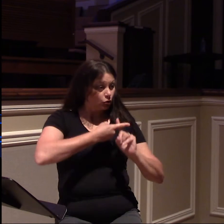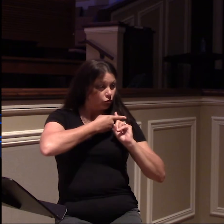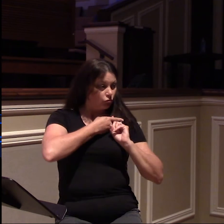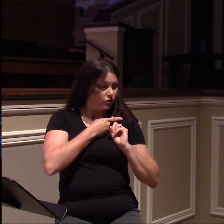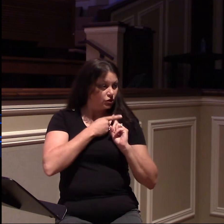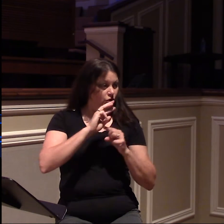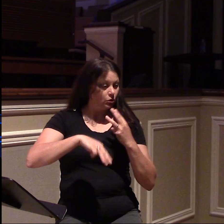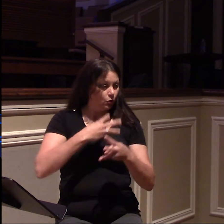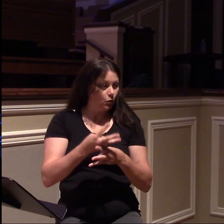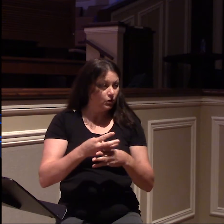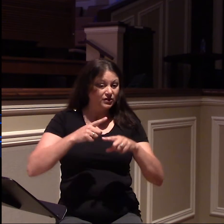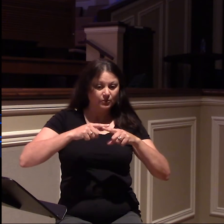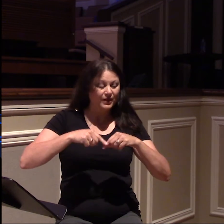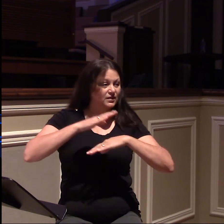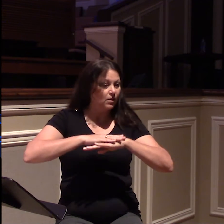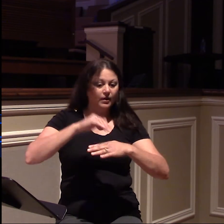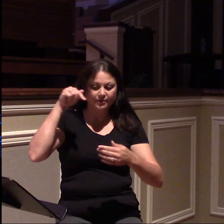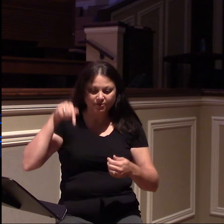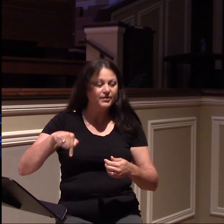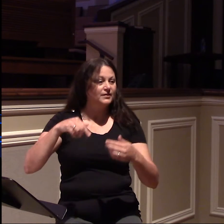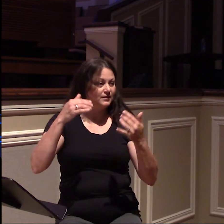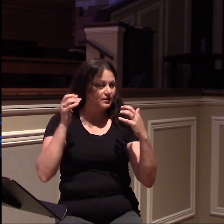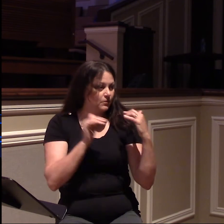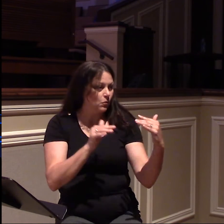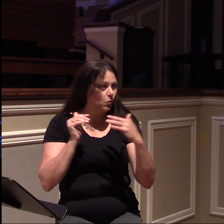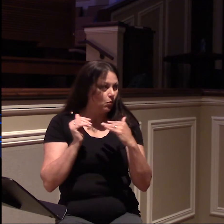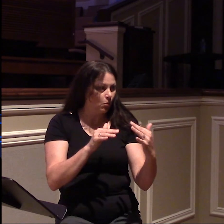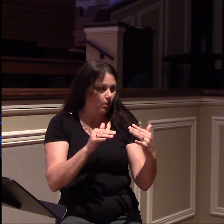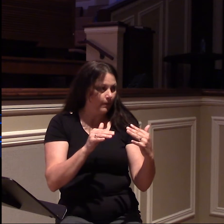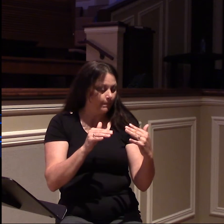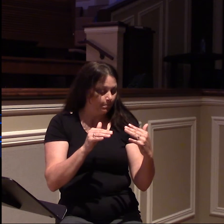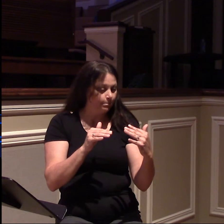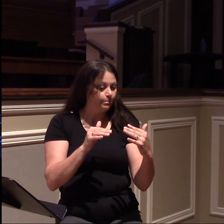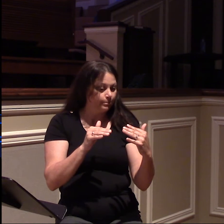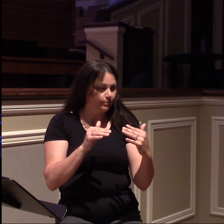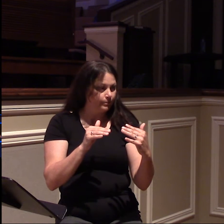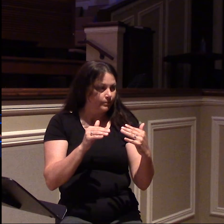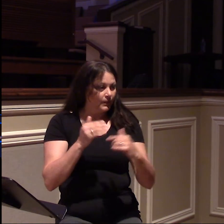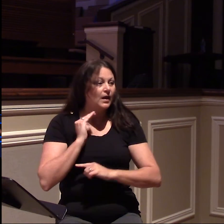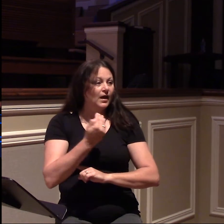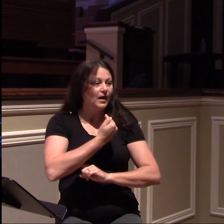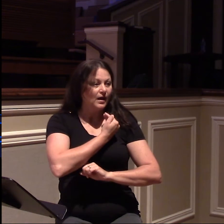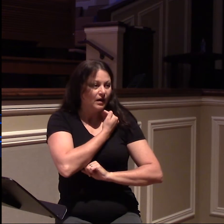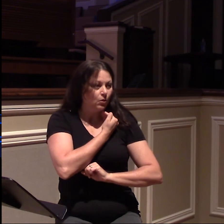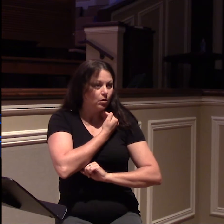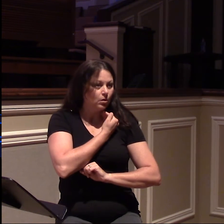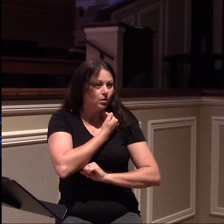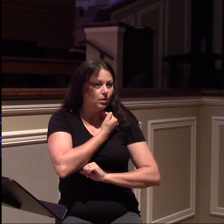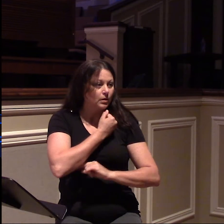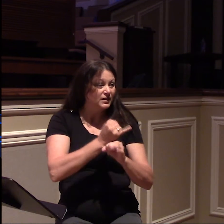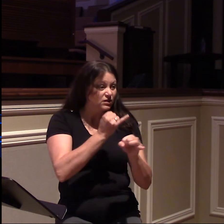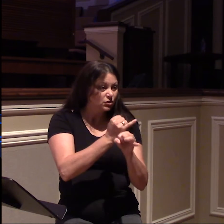civilization. Upon it depends our own British life and the long continuity of our institutions and our